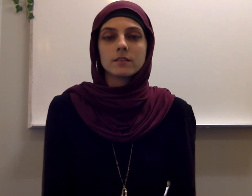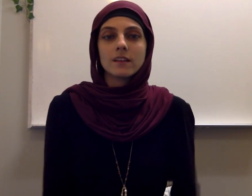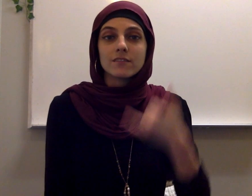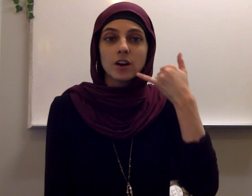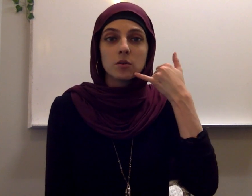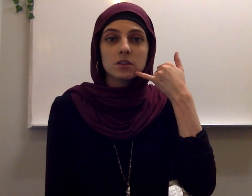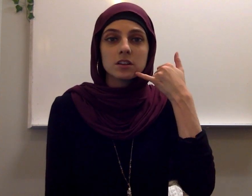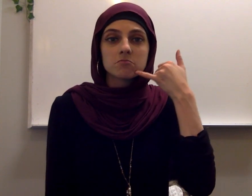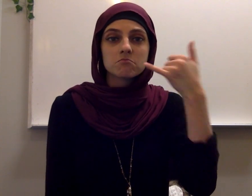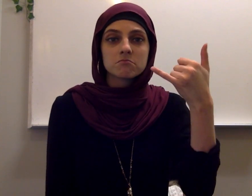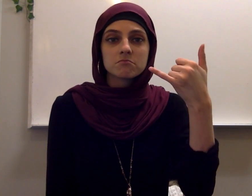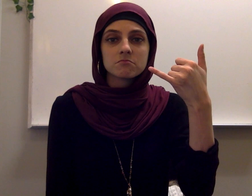Phone,